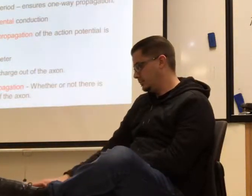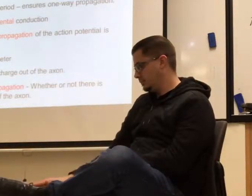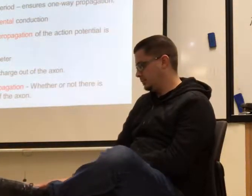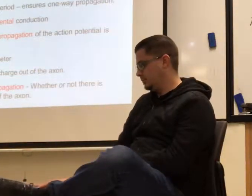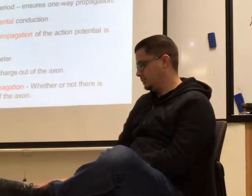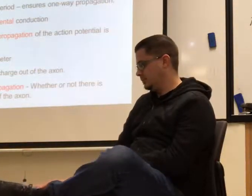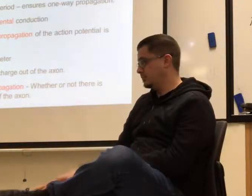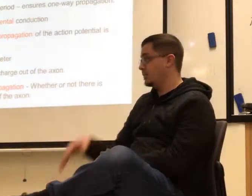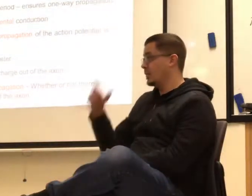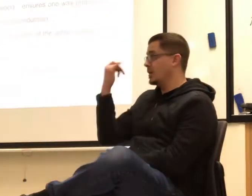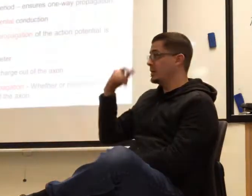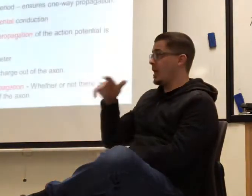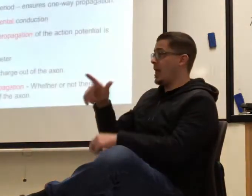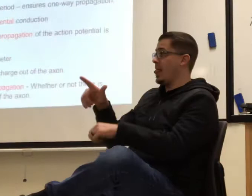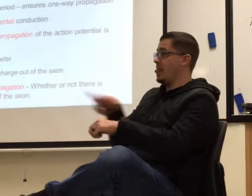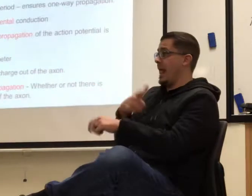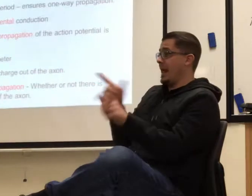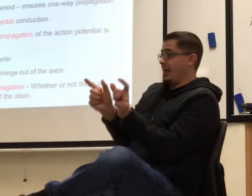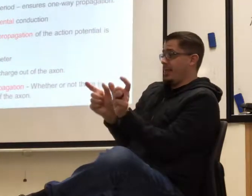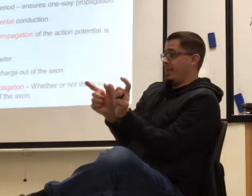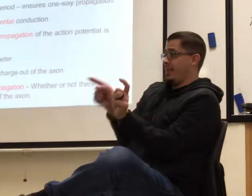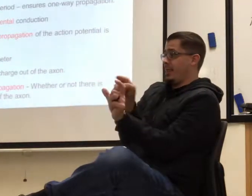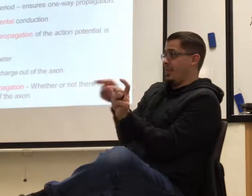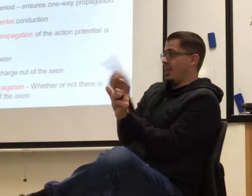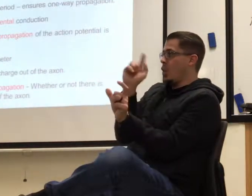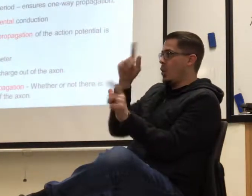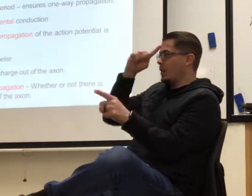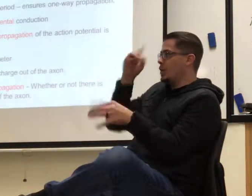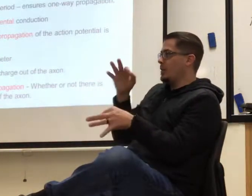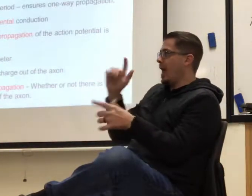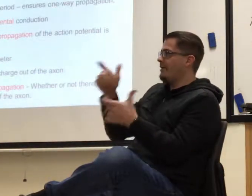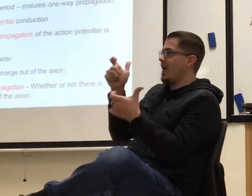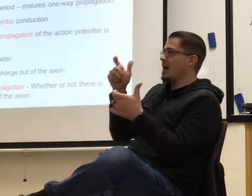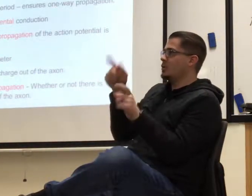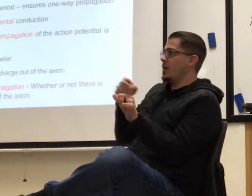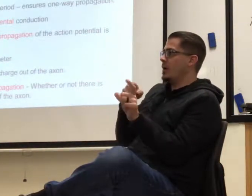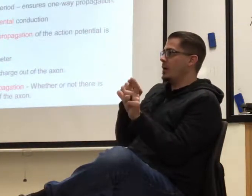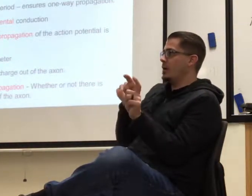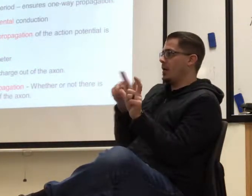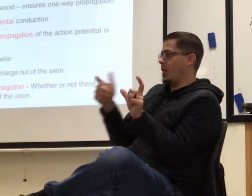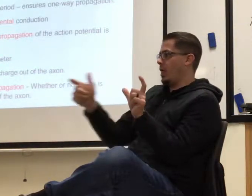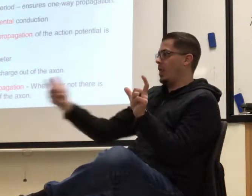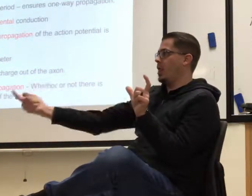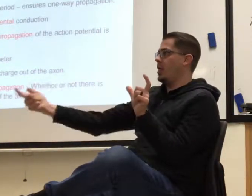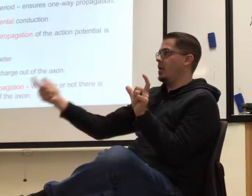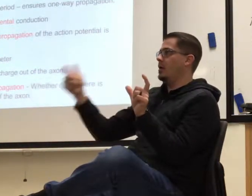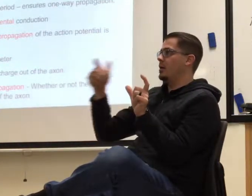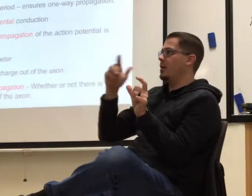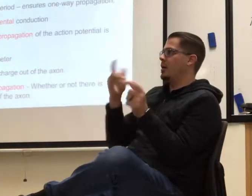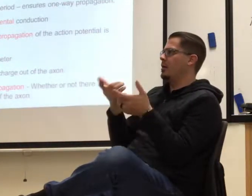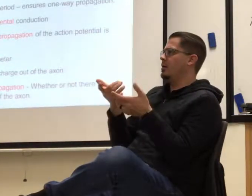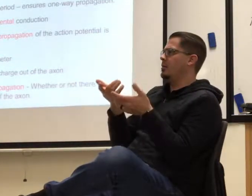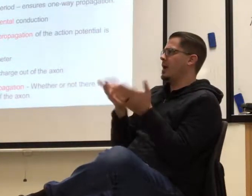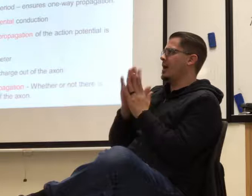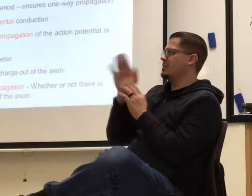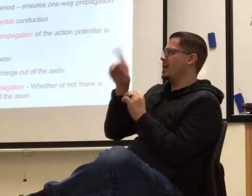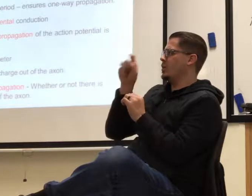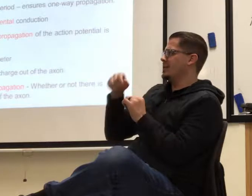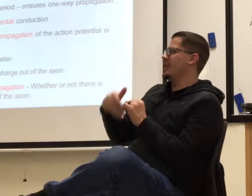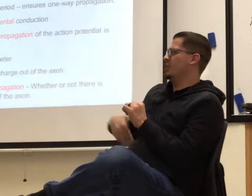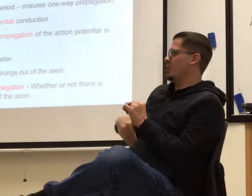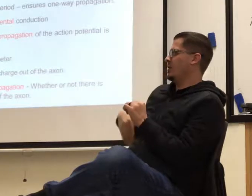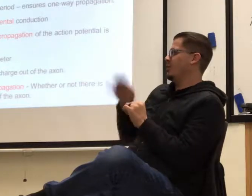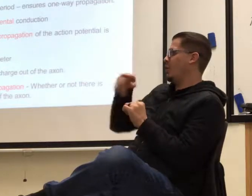Because that will determine the speed, the way you can go to x. And I always ask this question, and intuitively you think